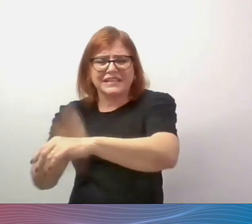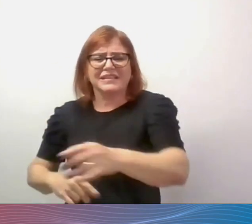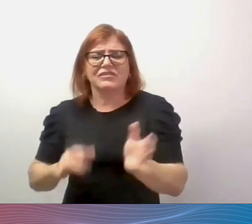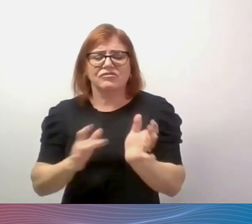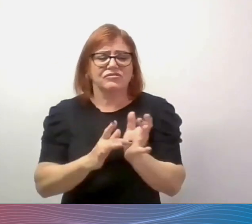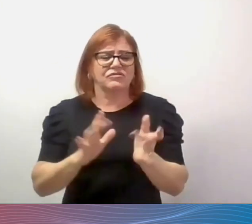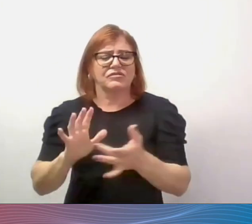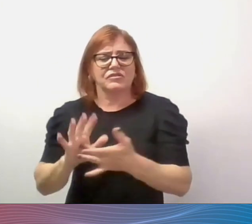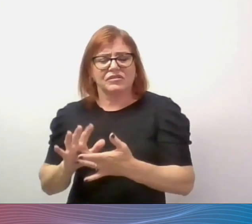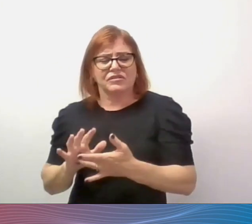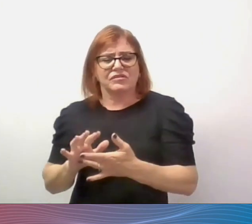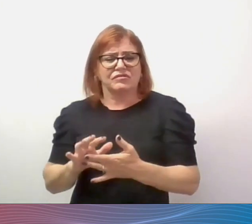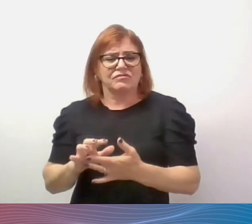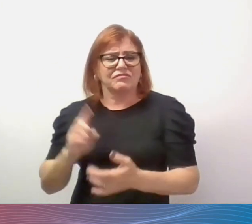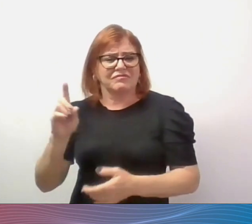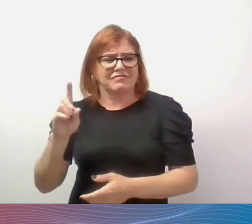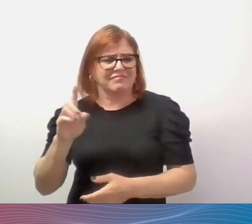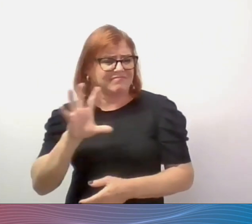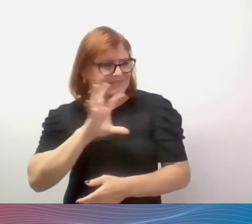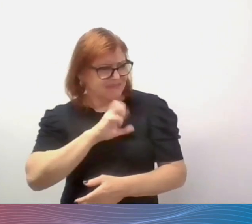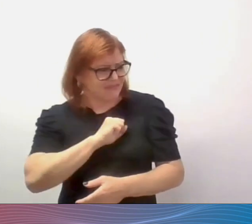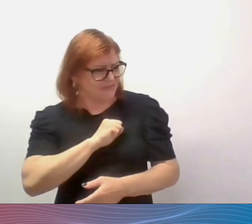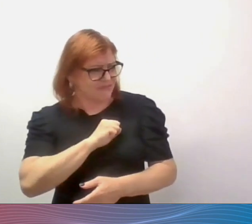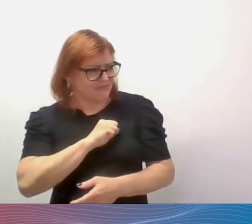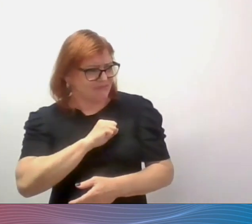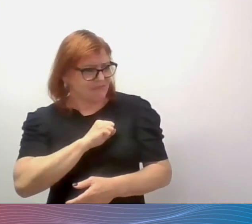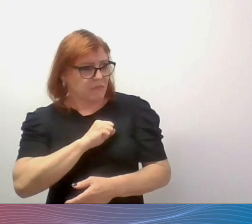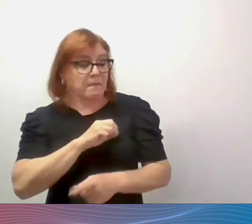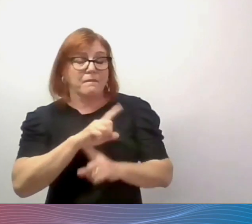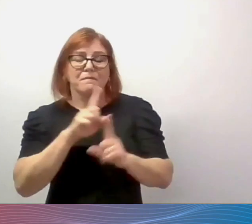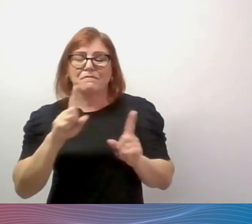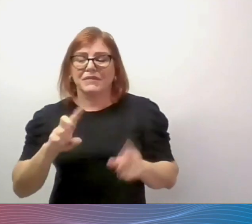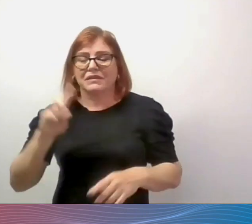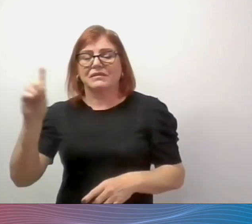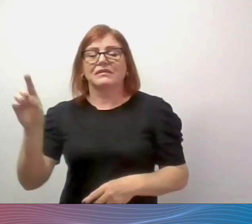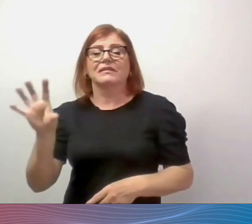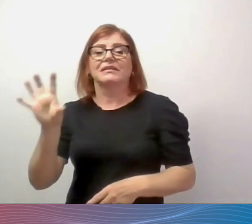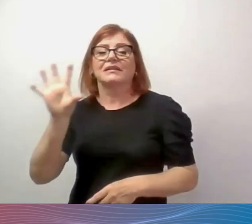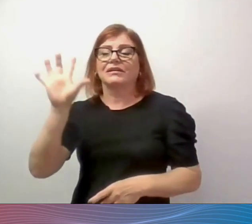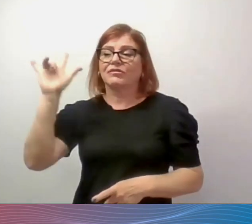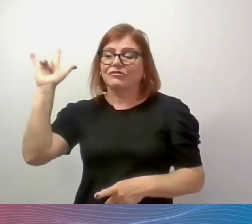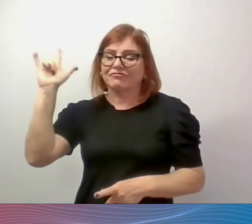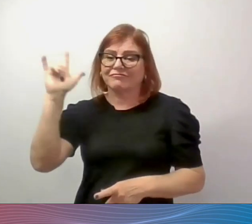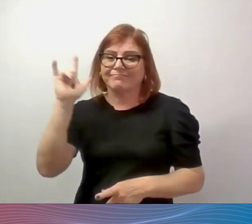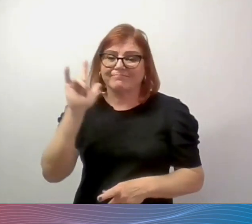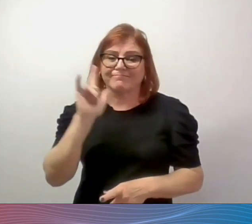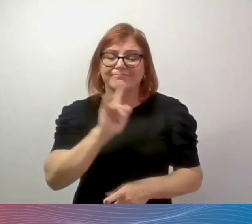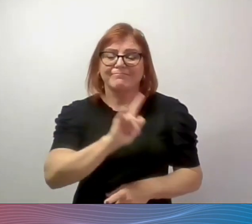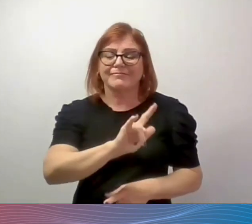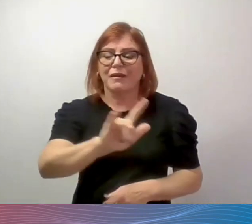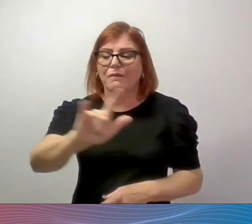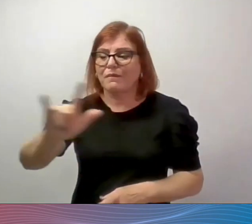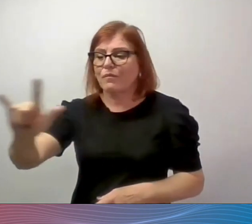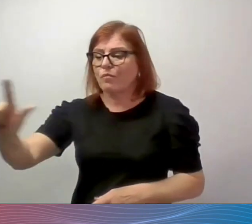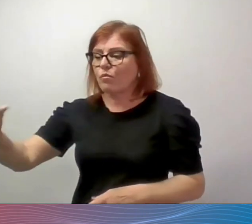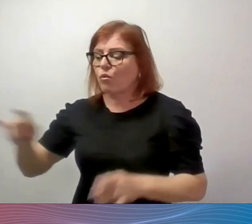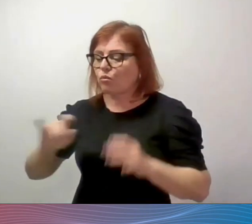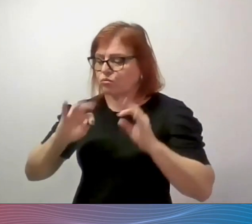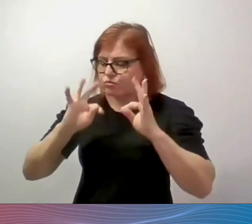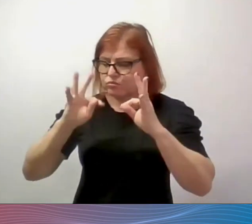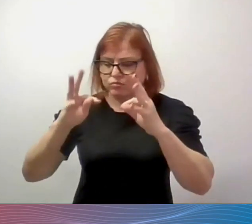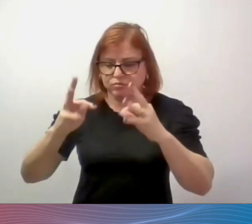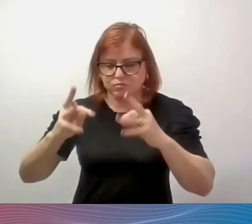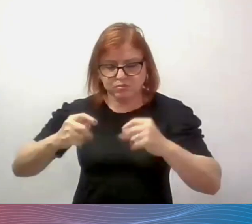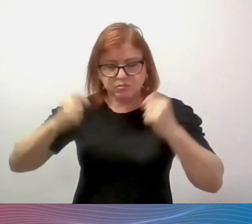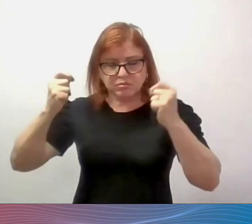All of that was for love. Deus amou ao mundo. God loved the world. Oh, Senhor Jesus. Oh, Lord